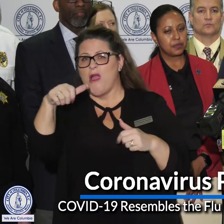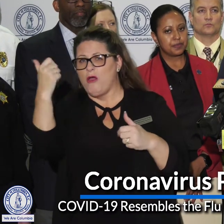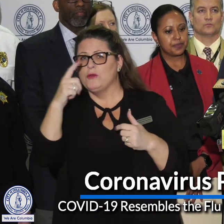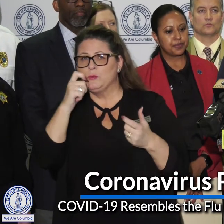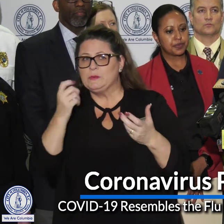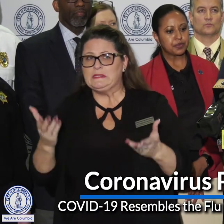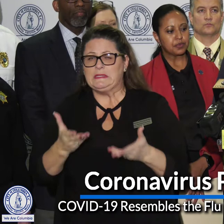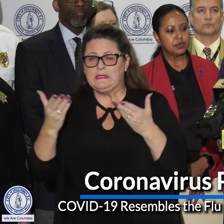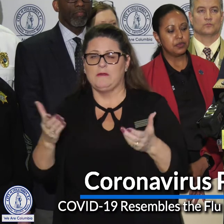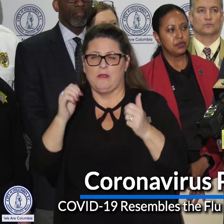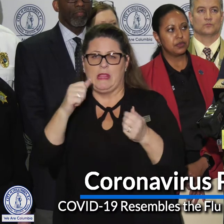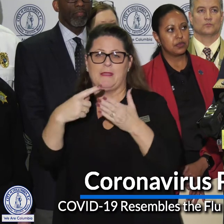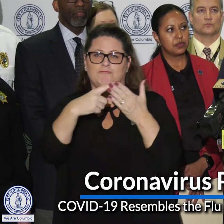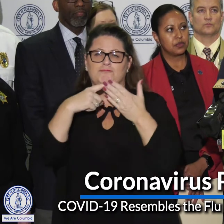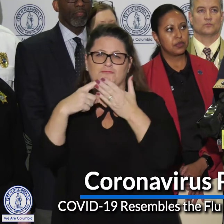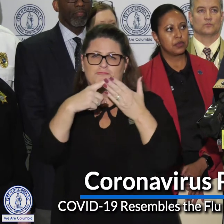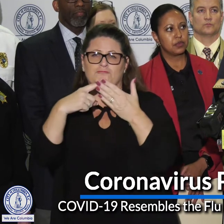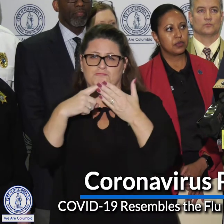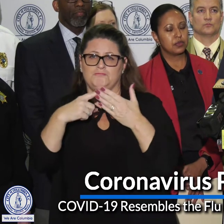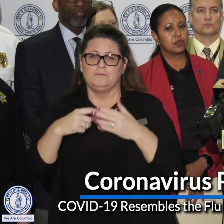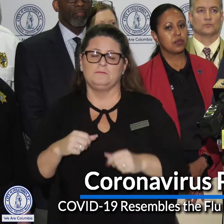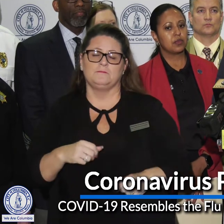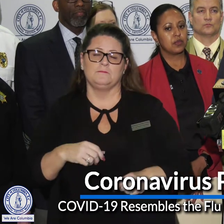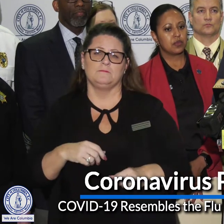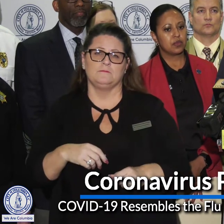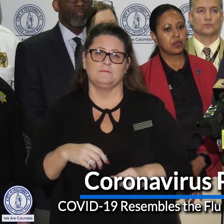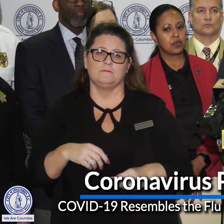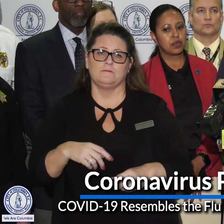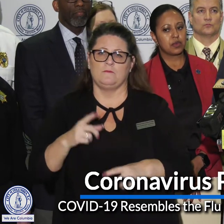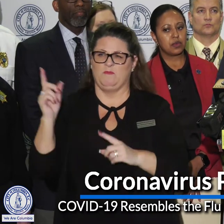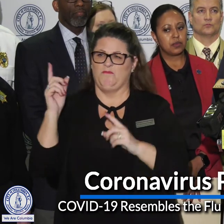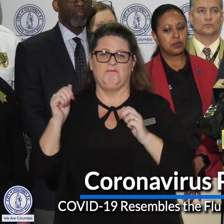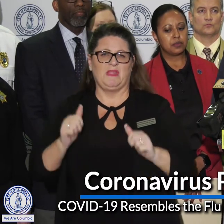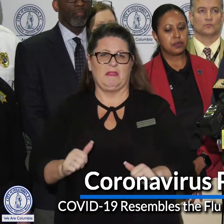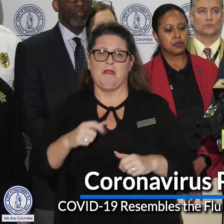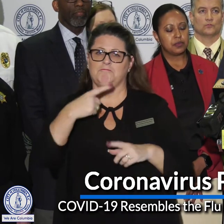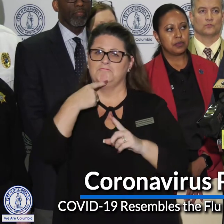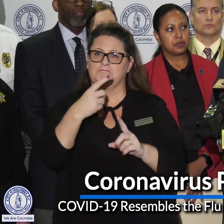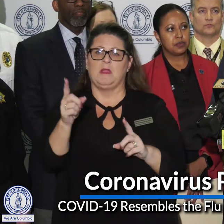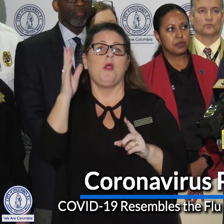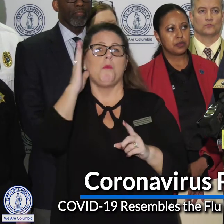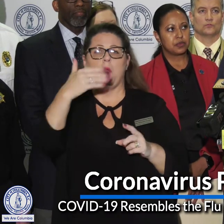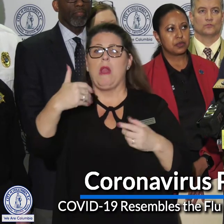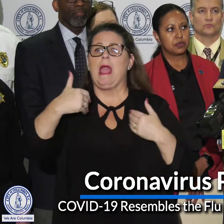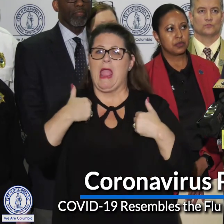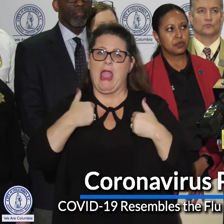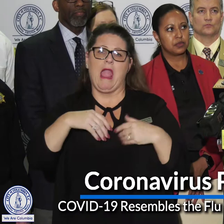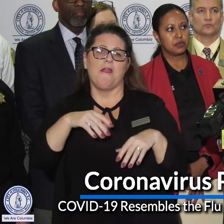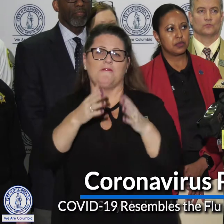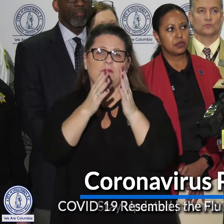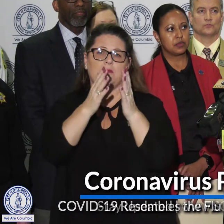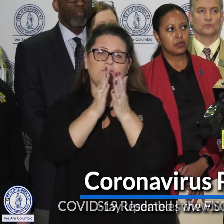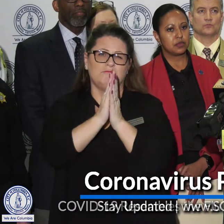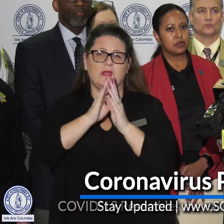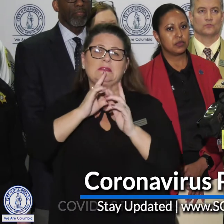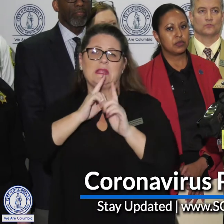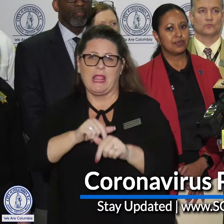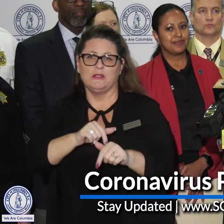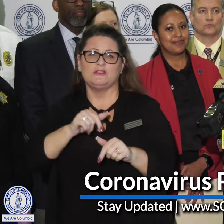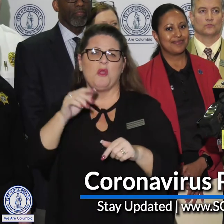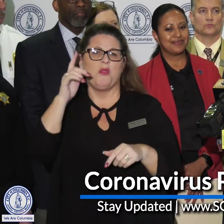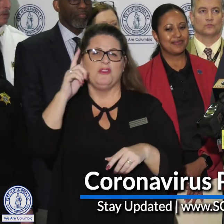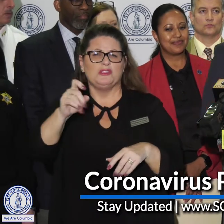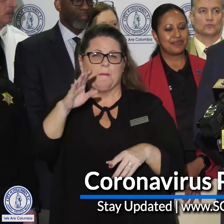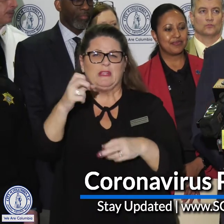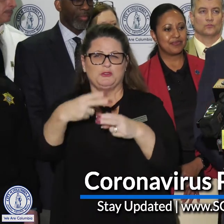are still here with us post our meeting are free also to communicate. We'll have some Q&A, and we should wrap up pretty quickly. So